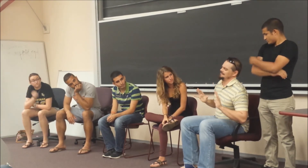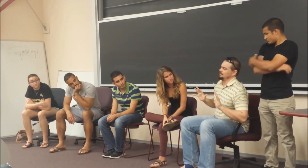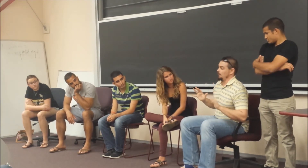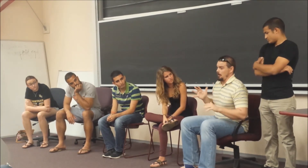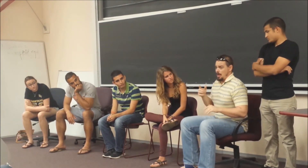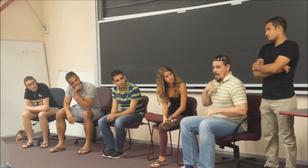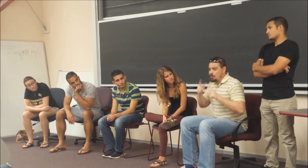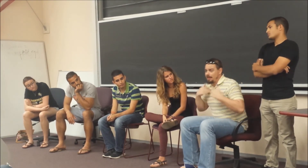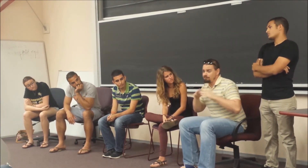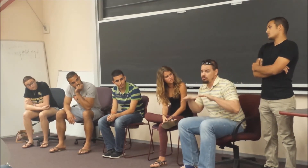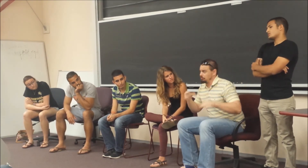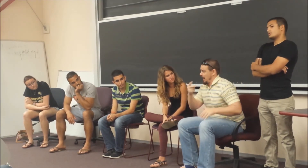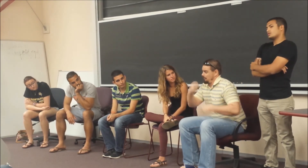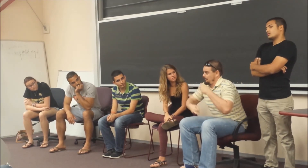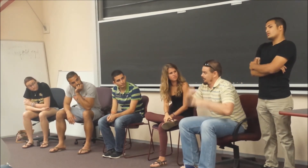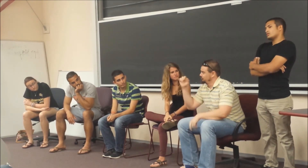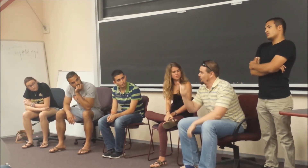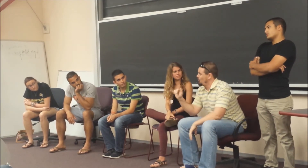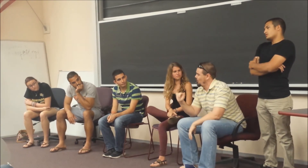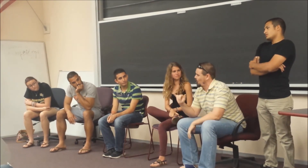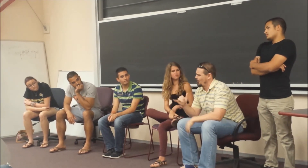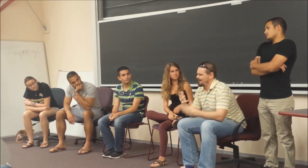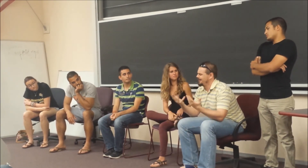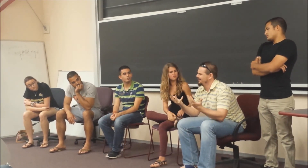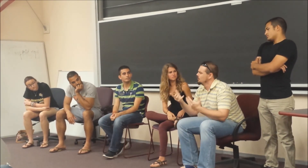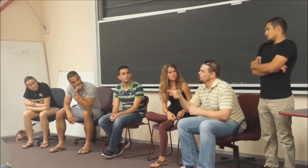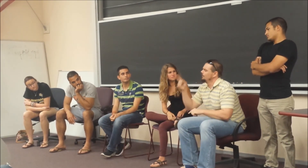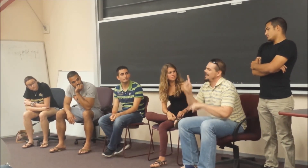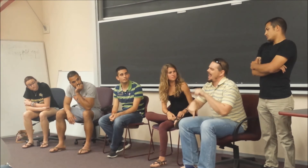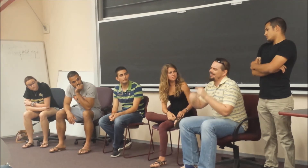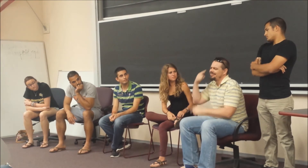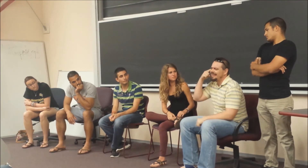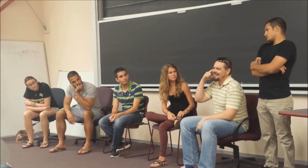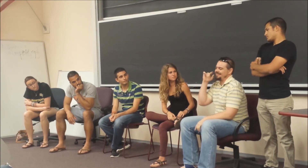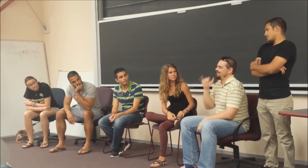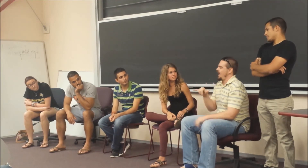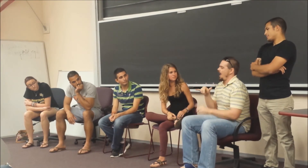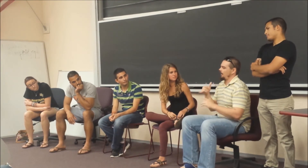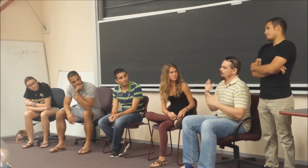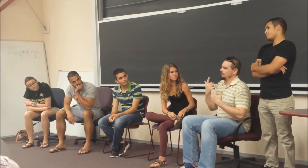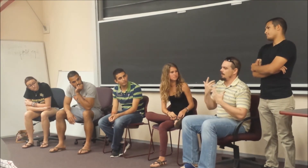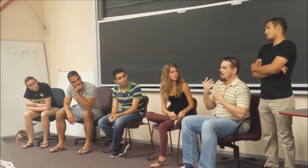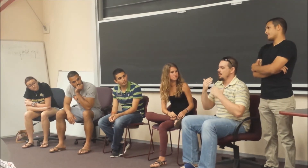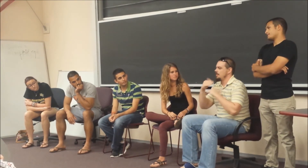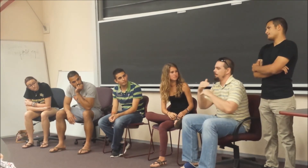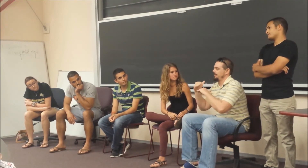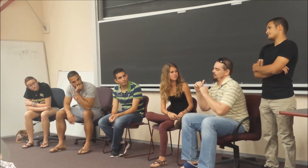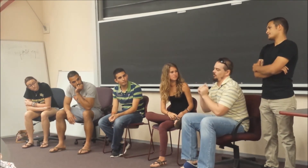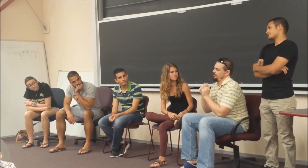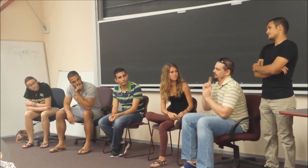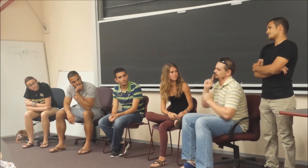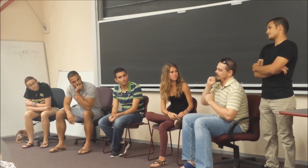people whether you're hearing or deaf. And regarding children, you know, when you have deaf children thinking